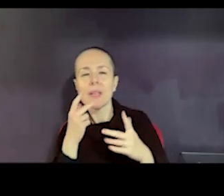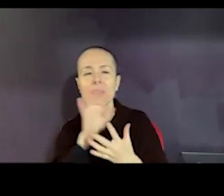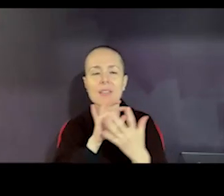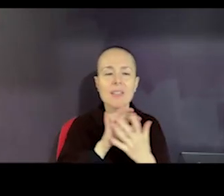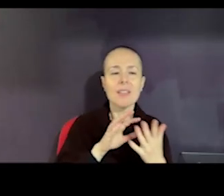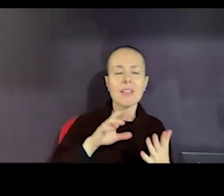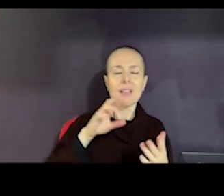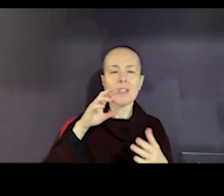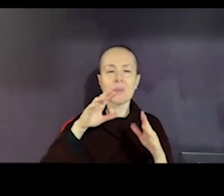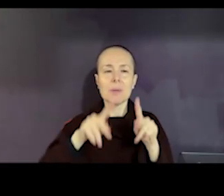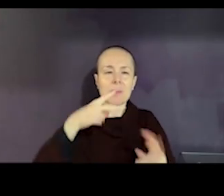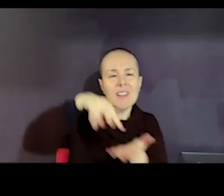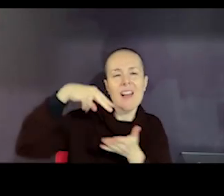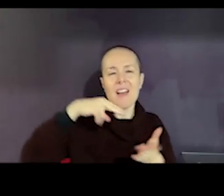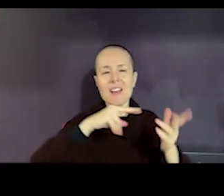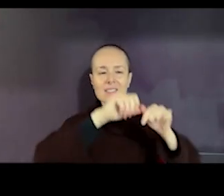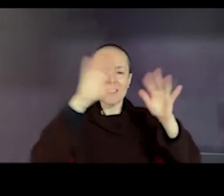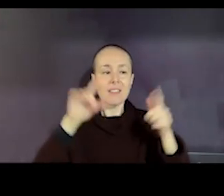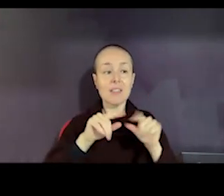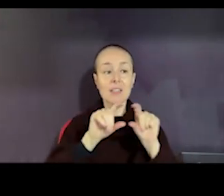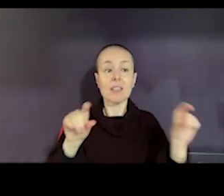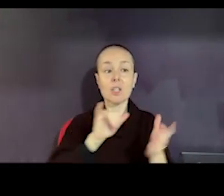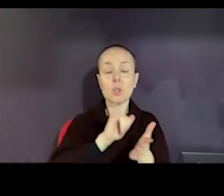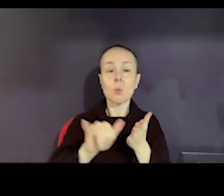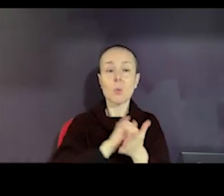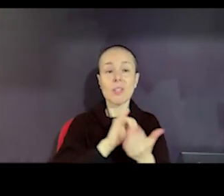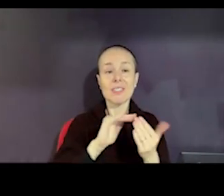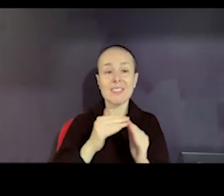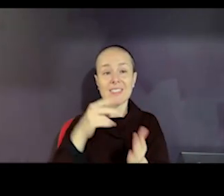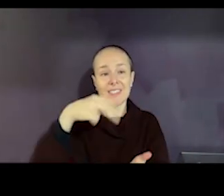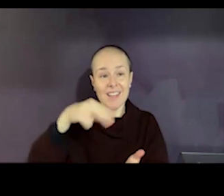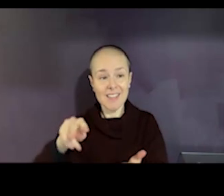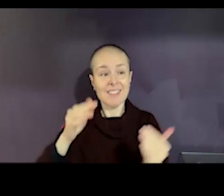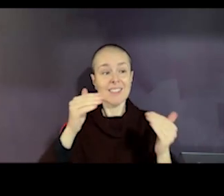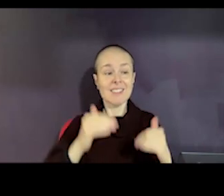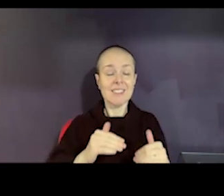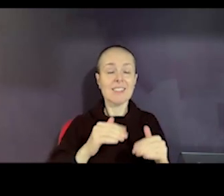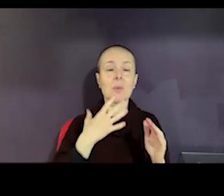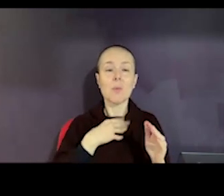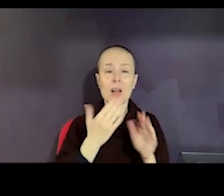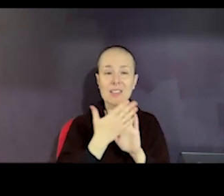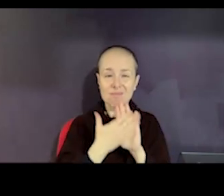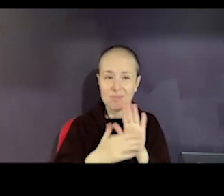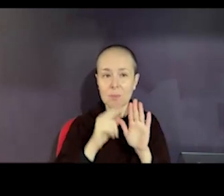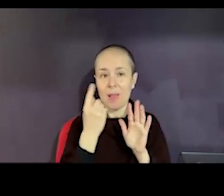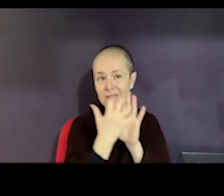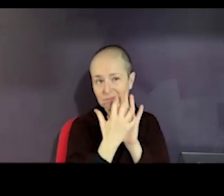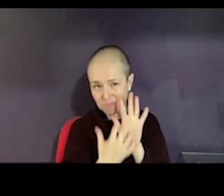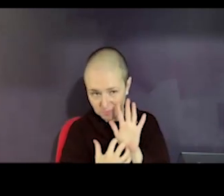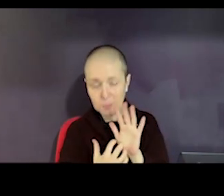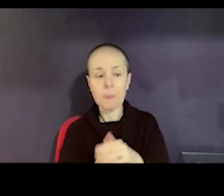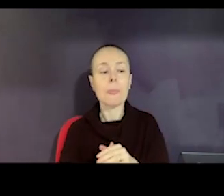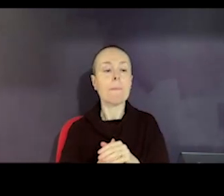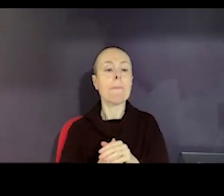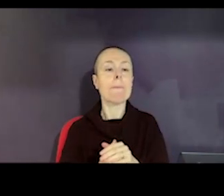City Dance, and underneath that is a mixture of a white background with black text, as well as text boxes that have a purple to